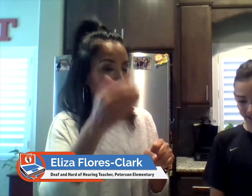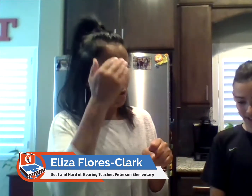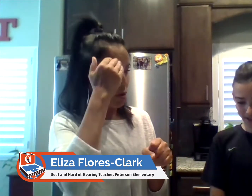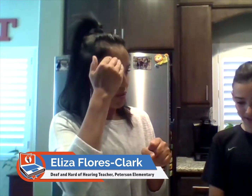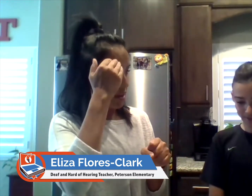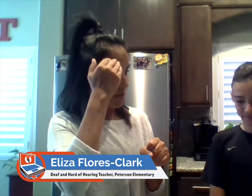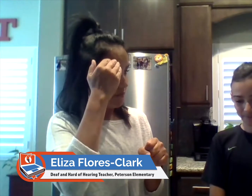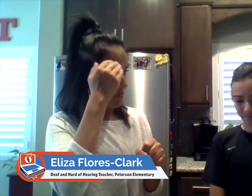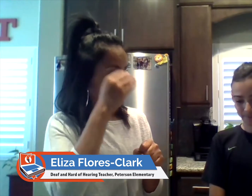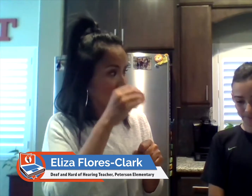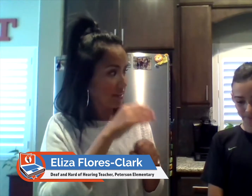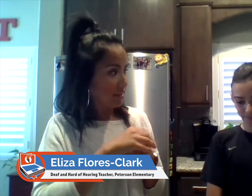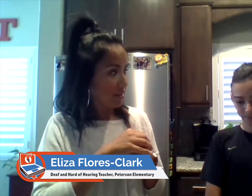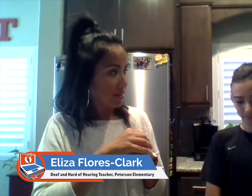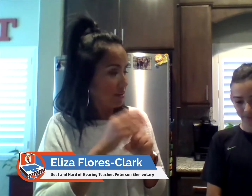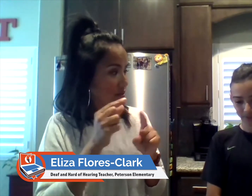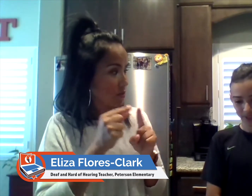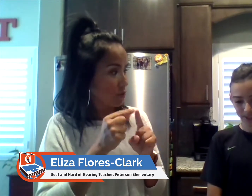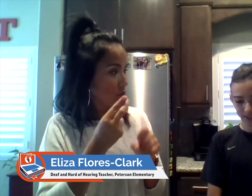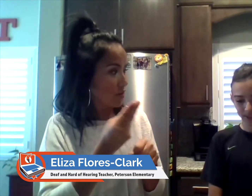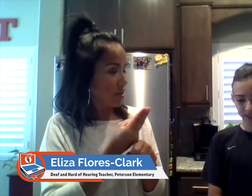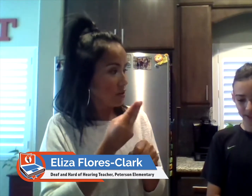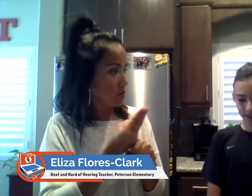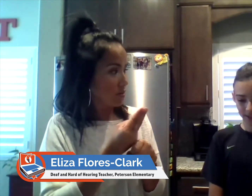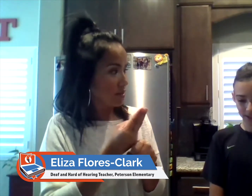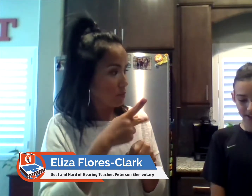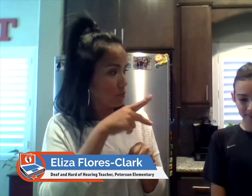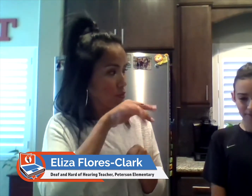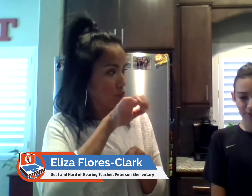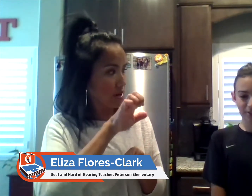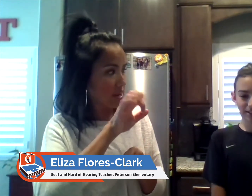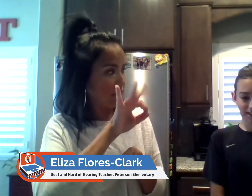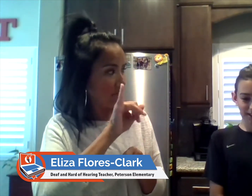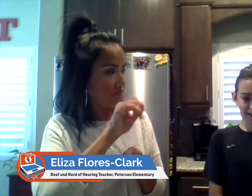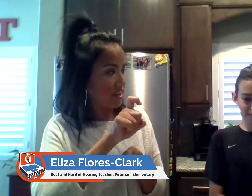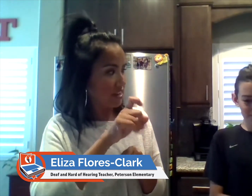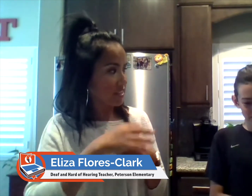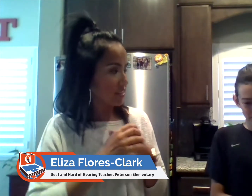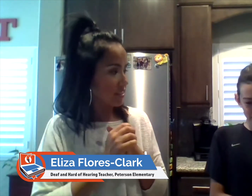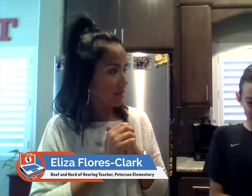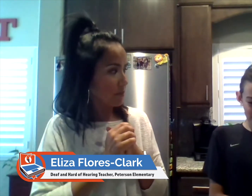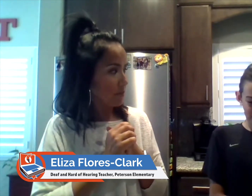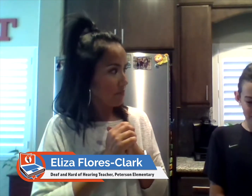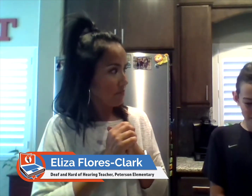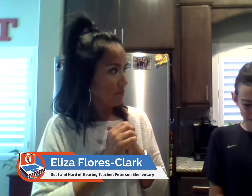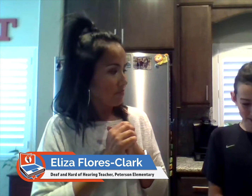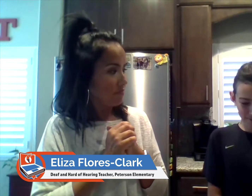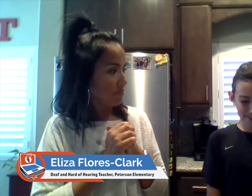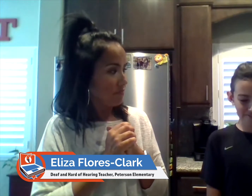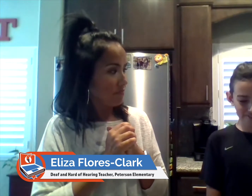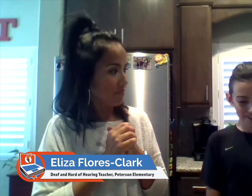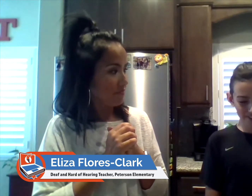know the word we use? The prefix? Of after.